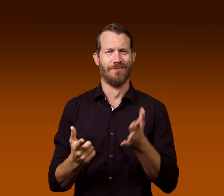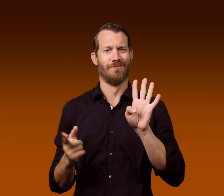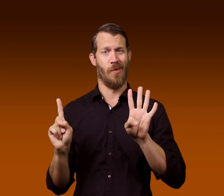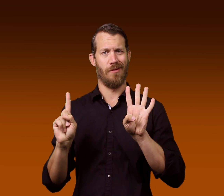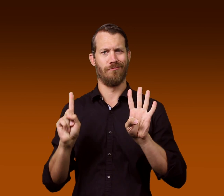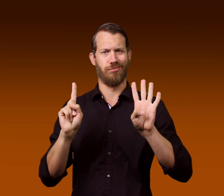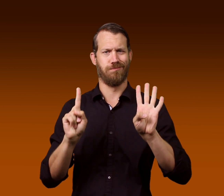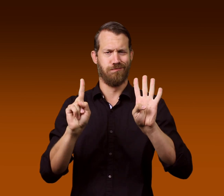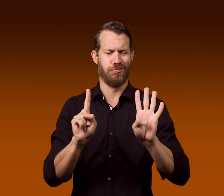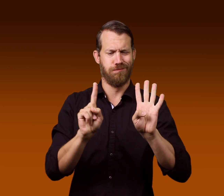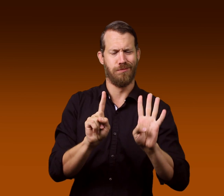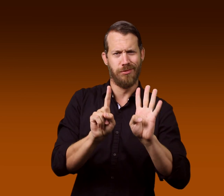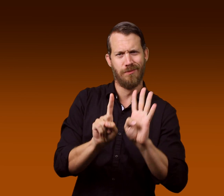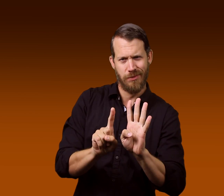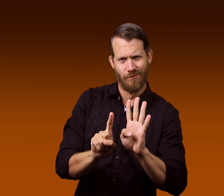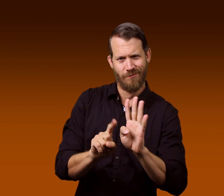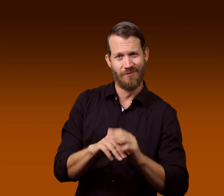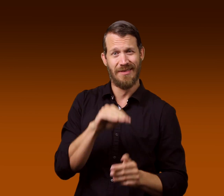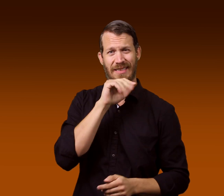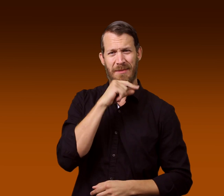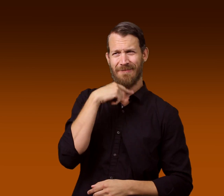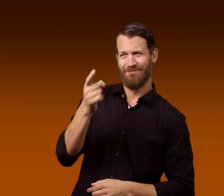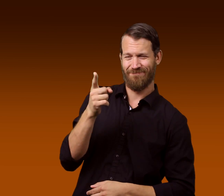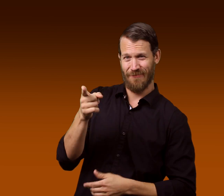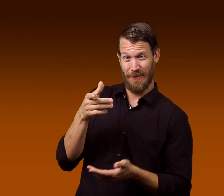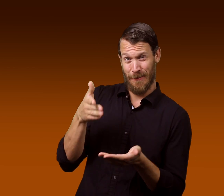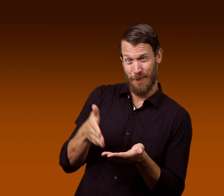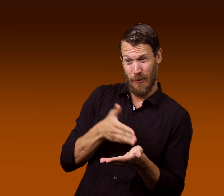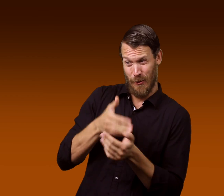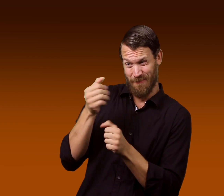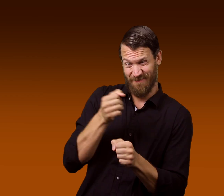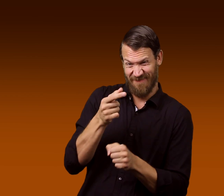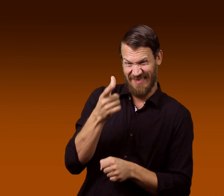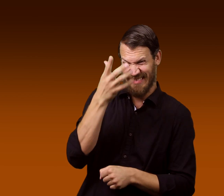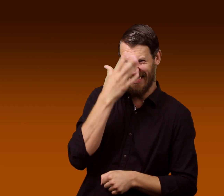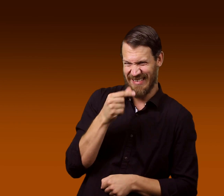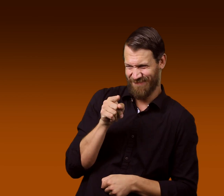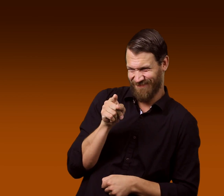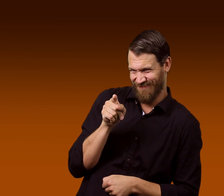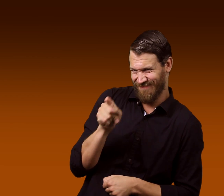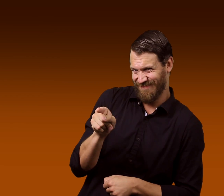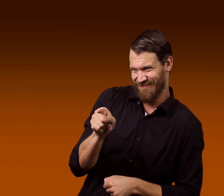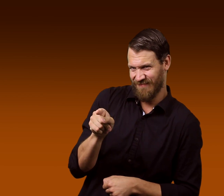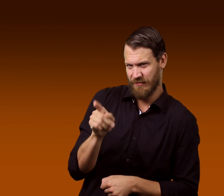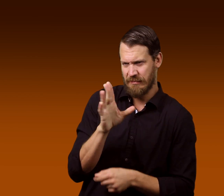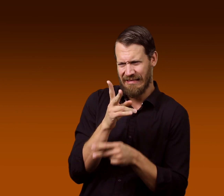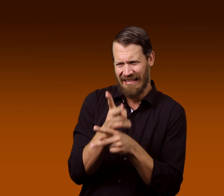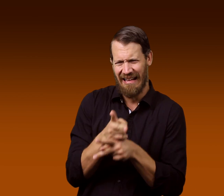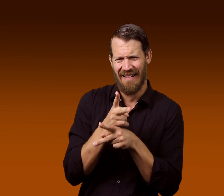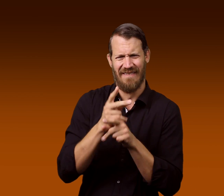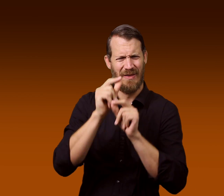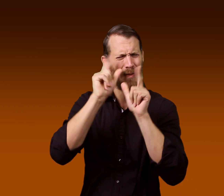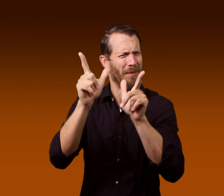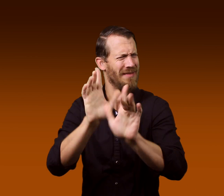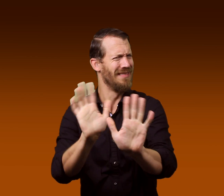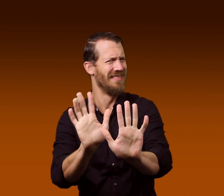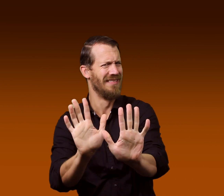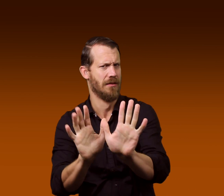we must get rid of it." She led the man into her kitchen. "It sleeps in here," she whispered, pointing